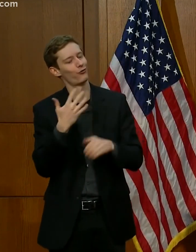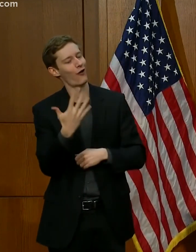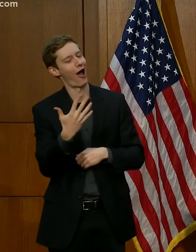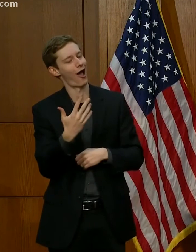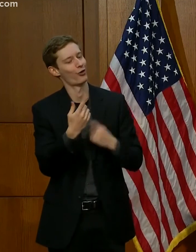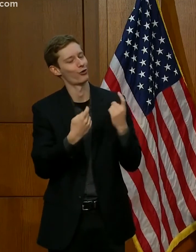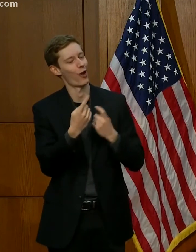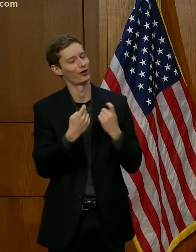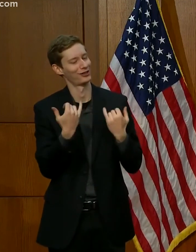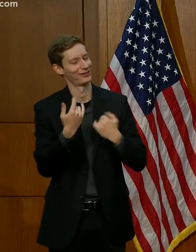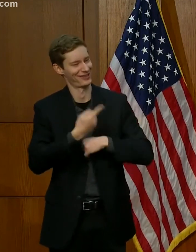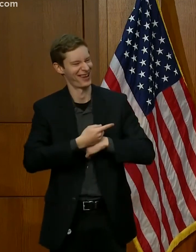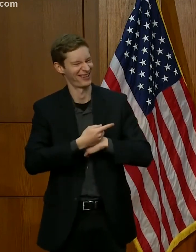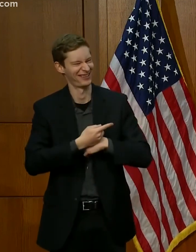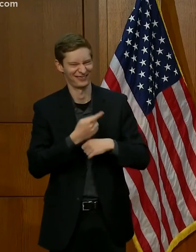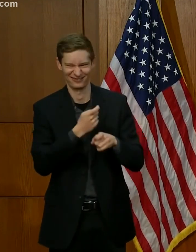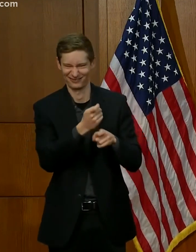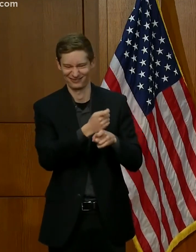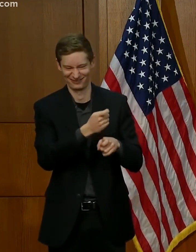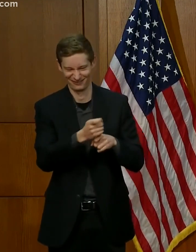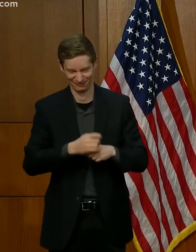So, thanks.